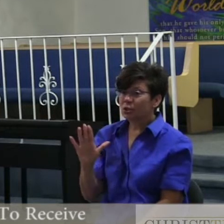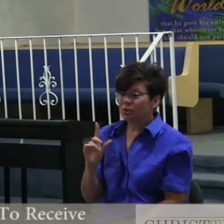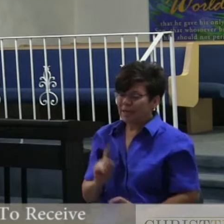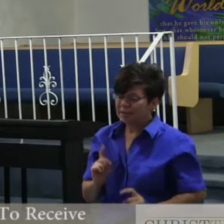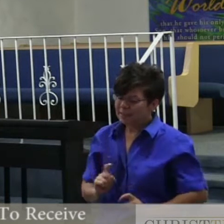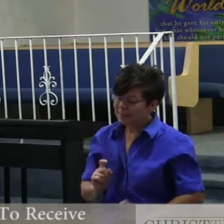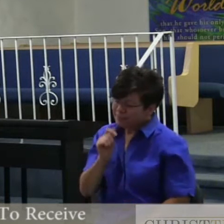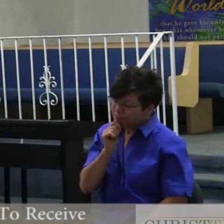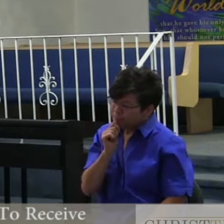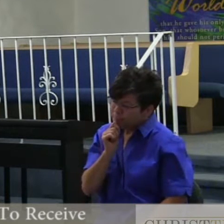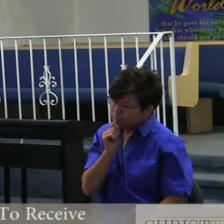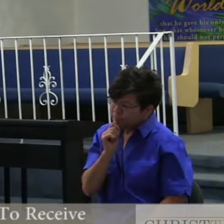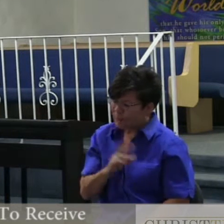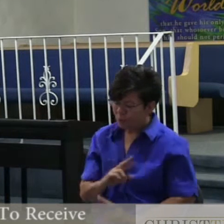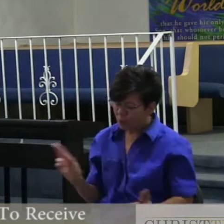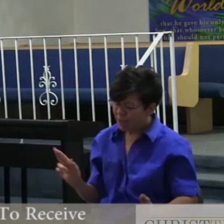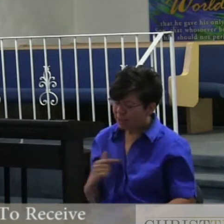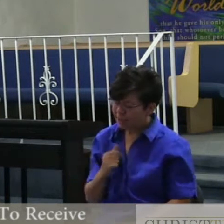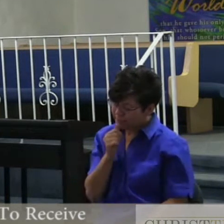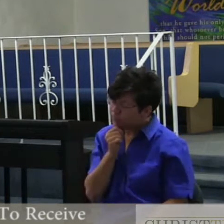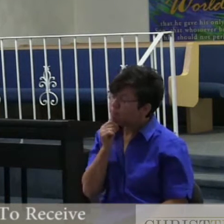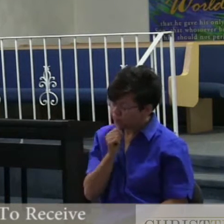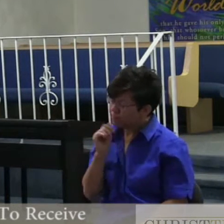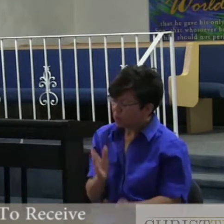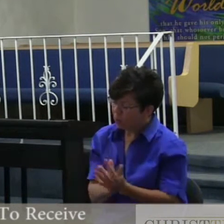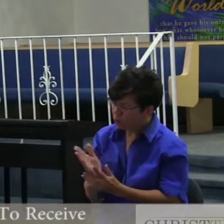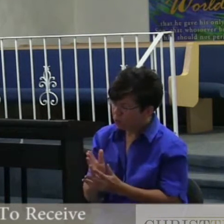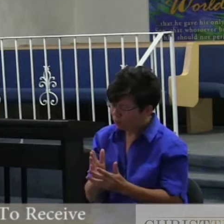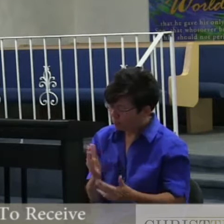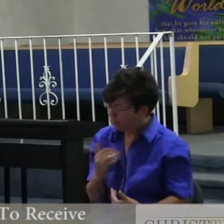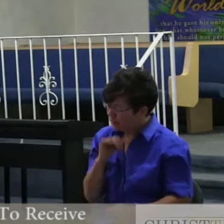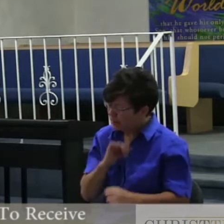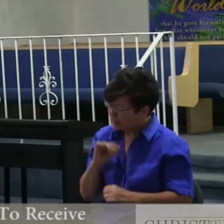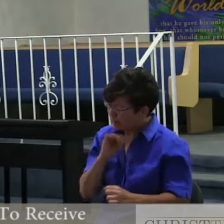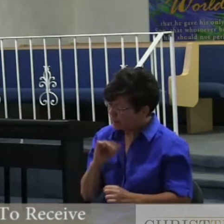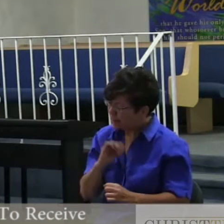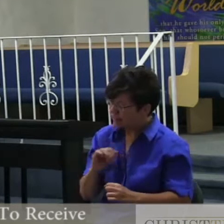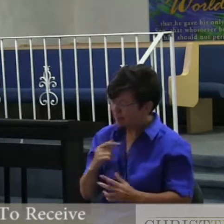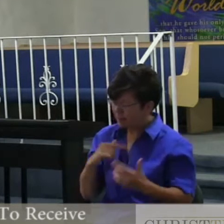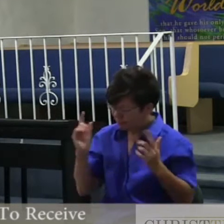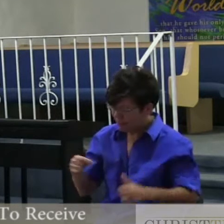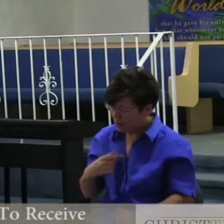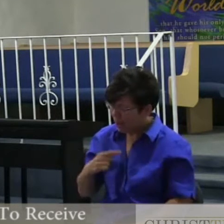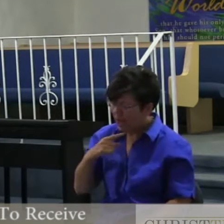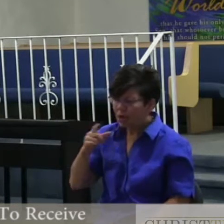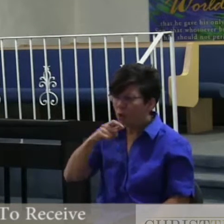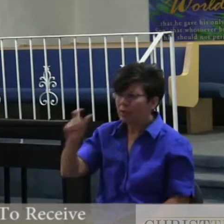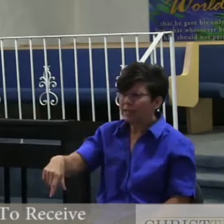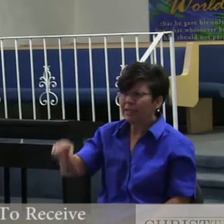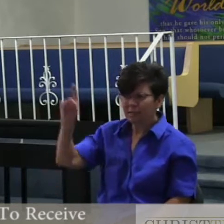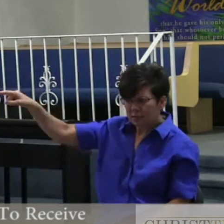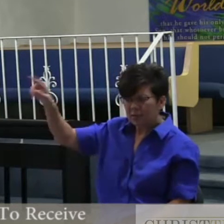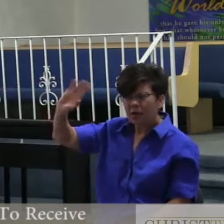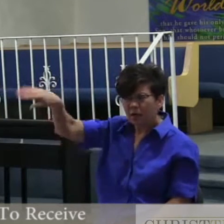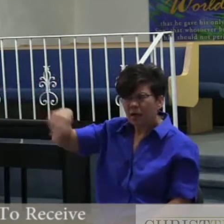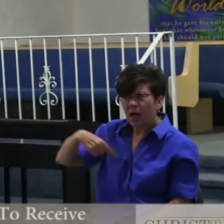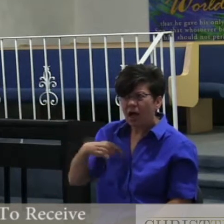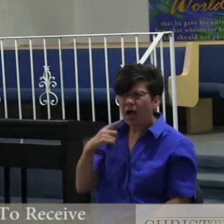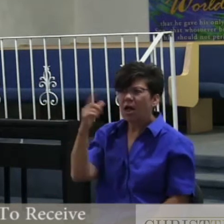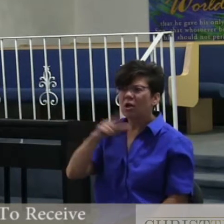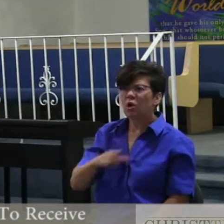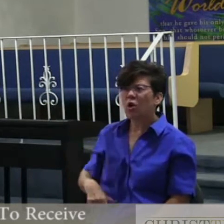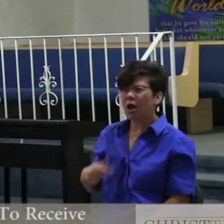trial? That I'm ready to go through this. Devil, you ain't nothing but a liar. I don't need it. Lord, I want to